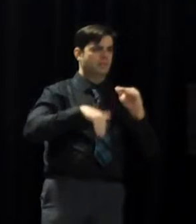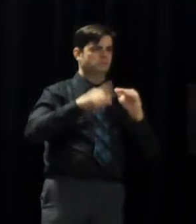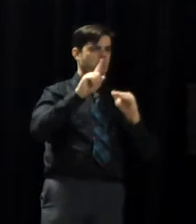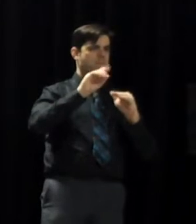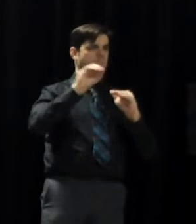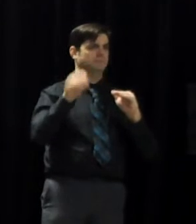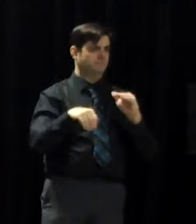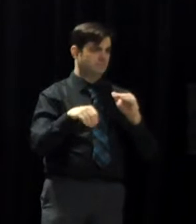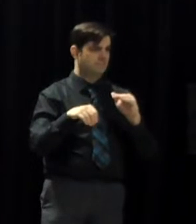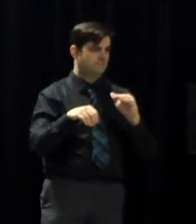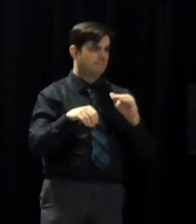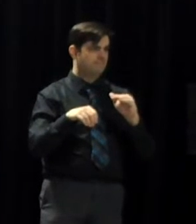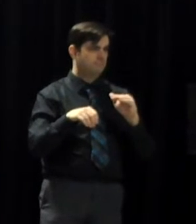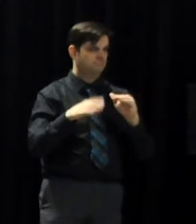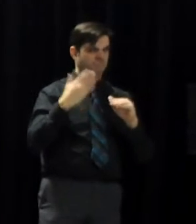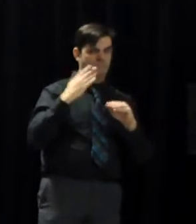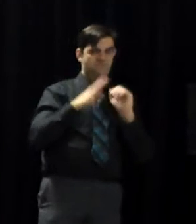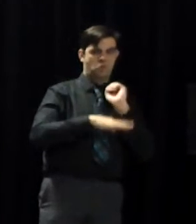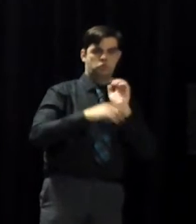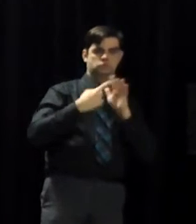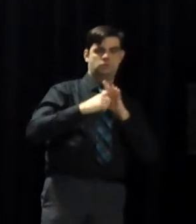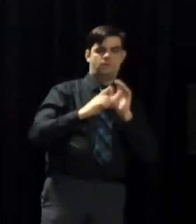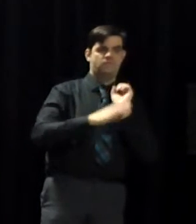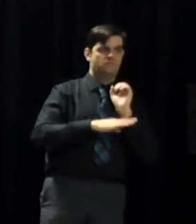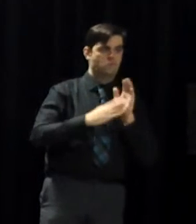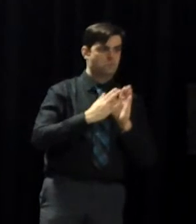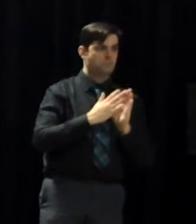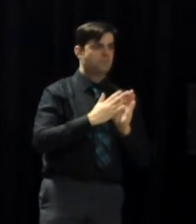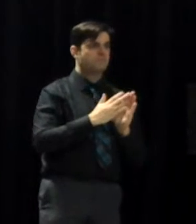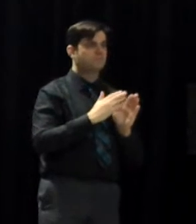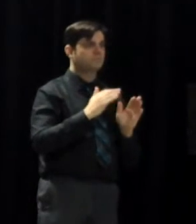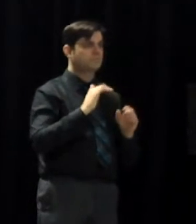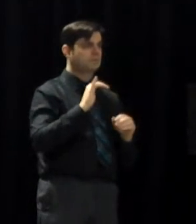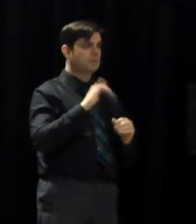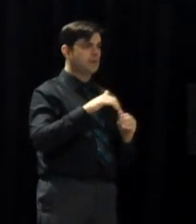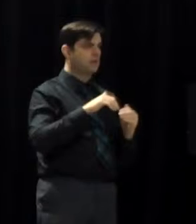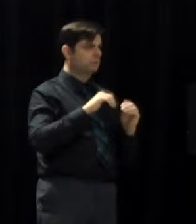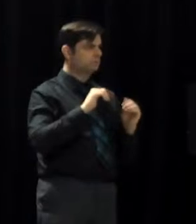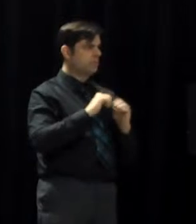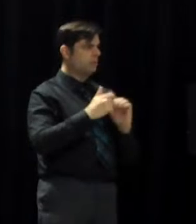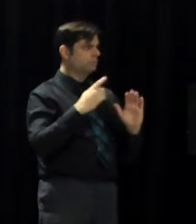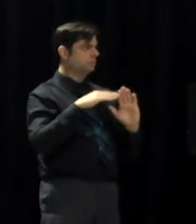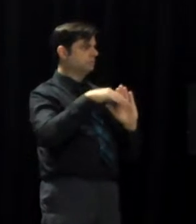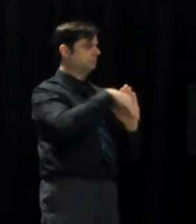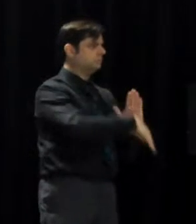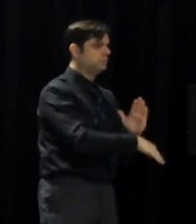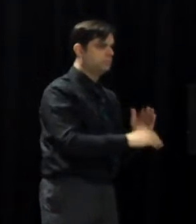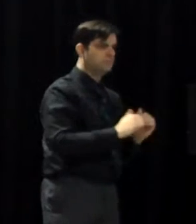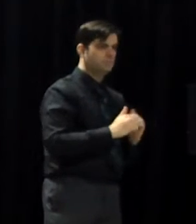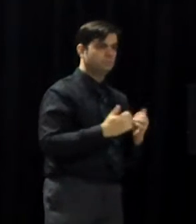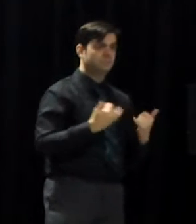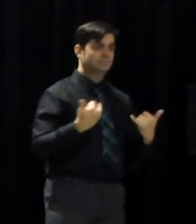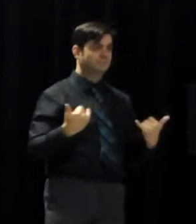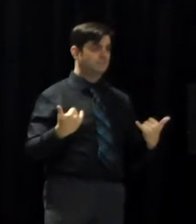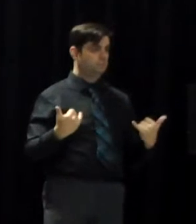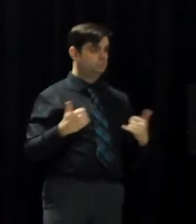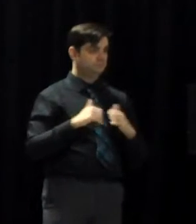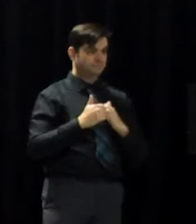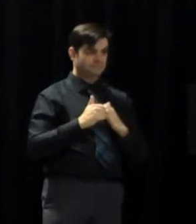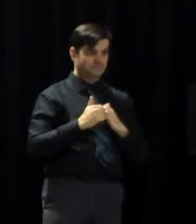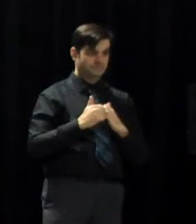how you get it down. So the only way we can get our R factor at 1, which means for every new case we have 1 new